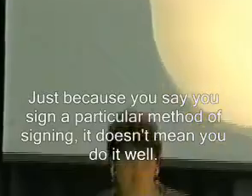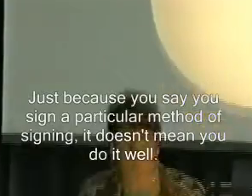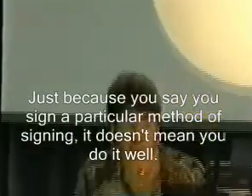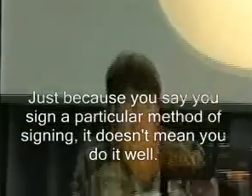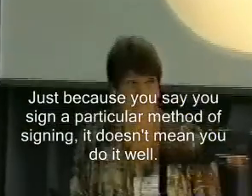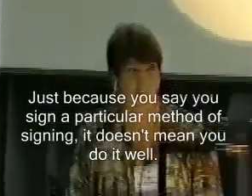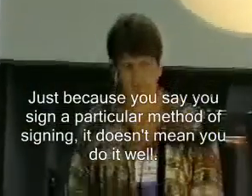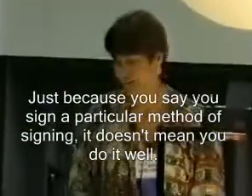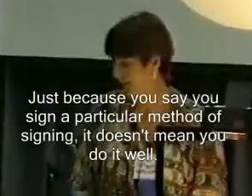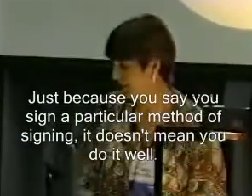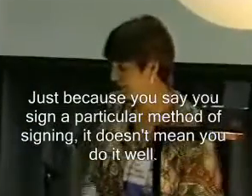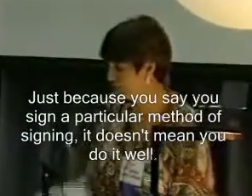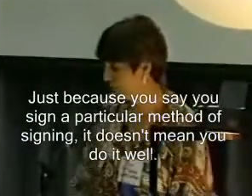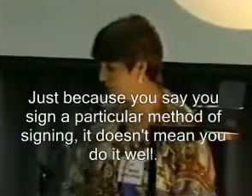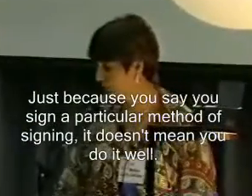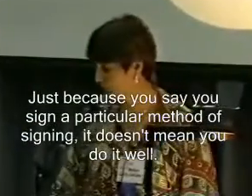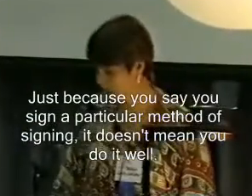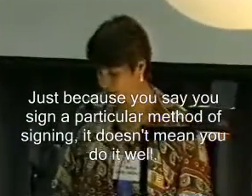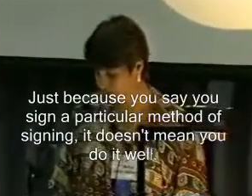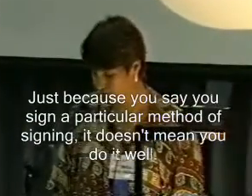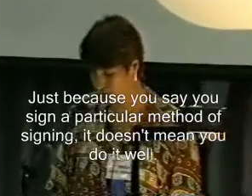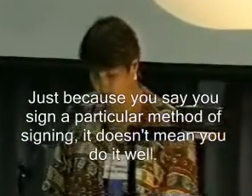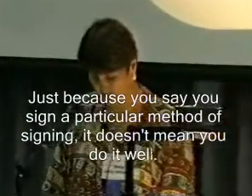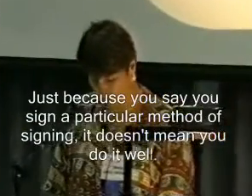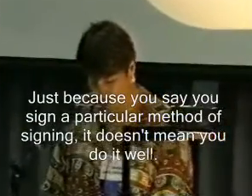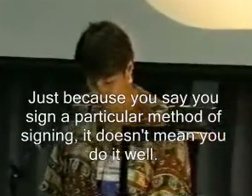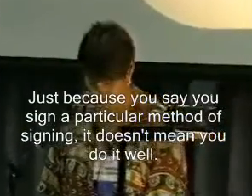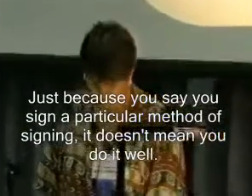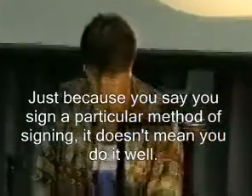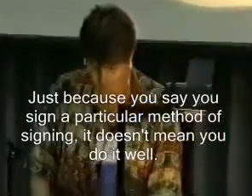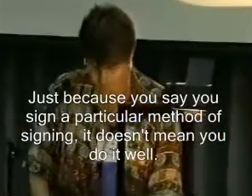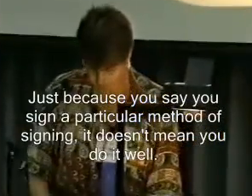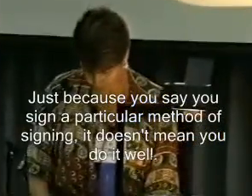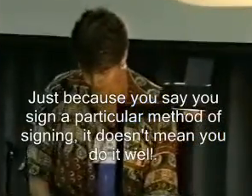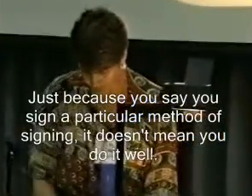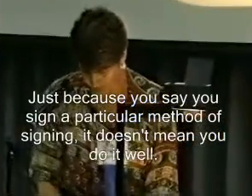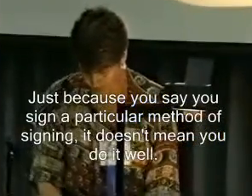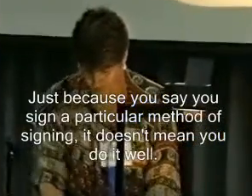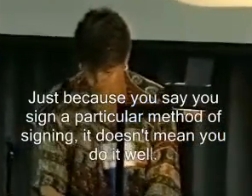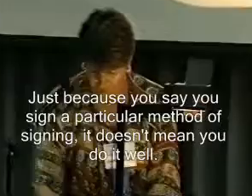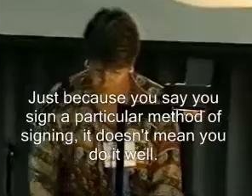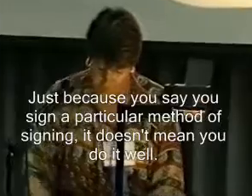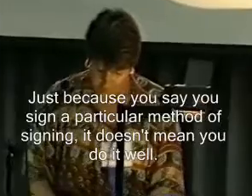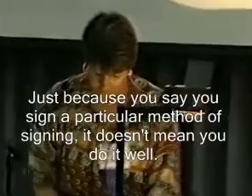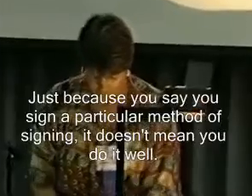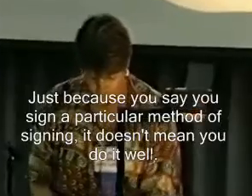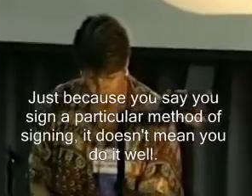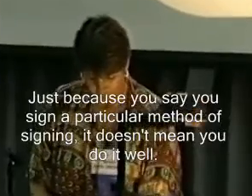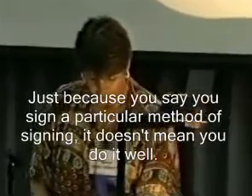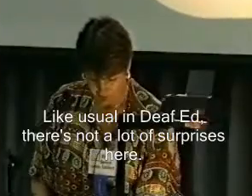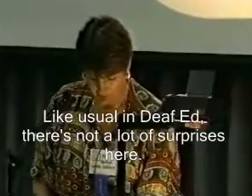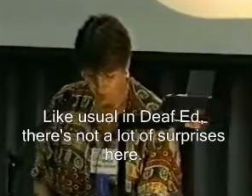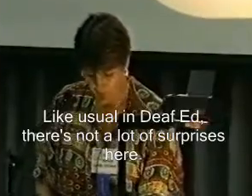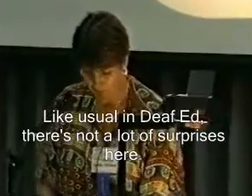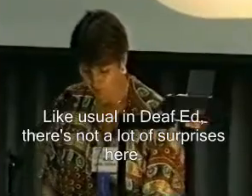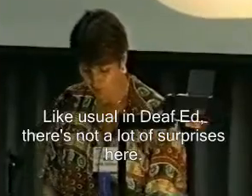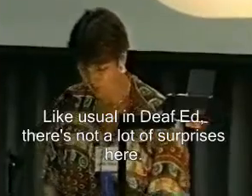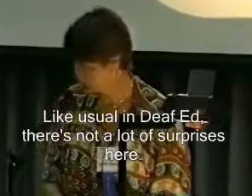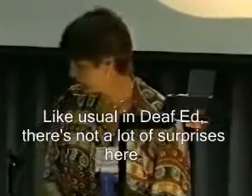it well. So, like usual in deaf ed, there's not a lot of surprises here. It's just we get so emotional over these